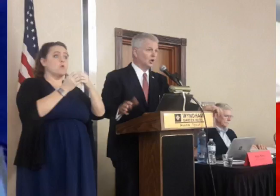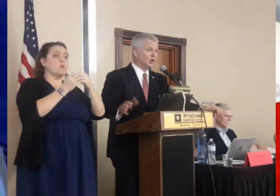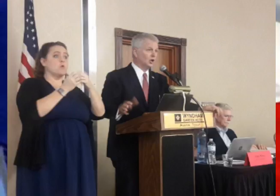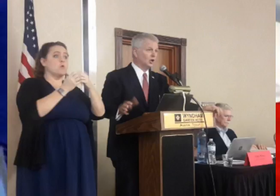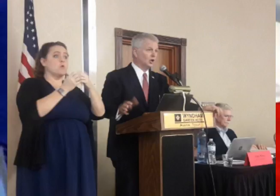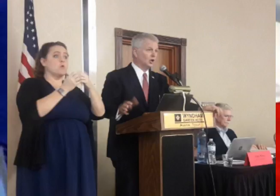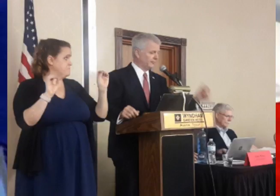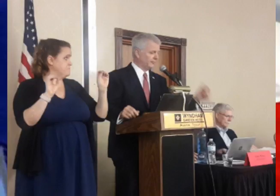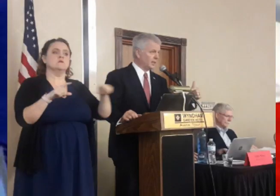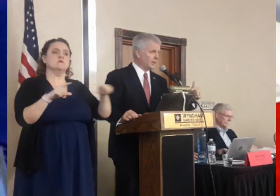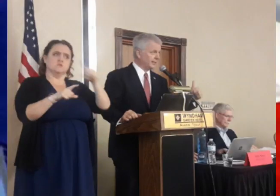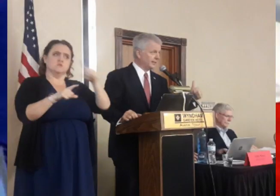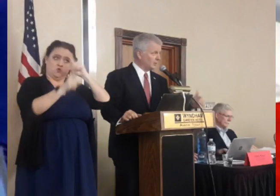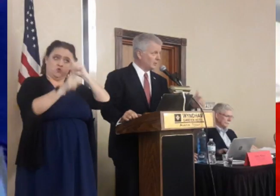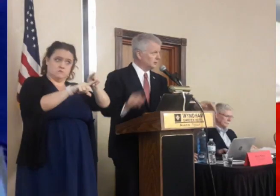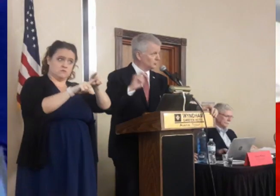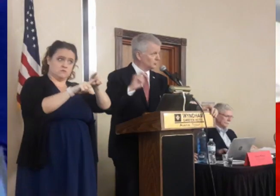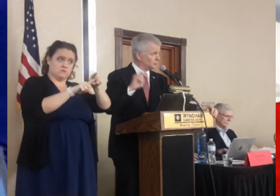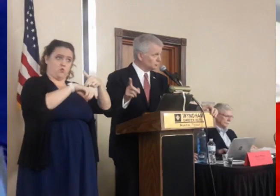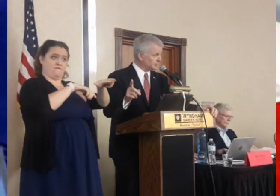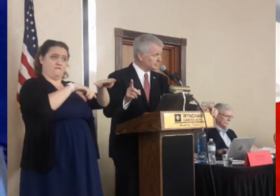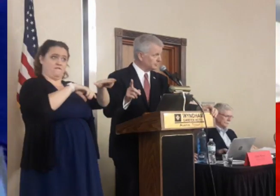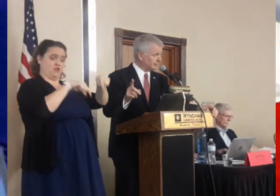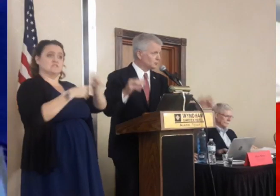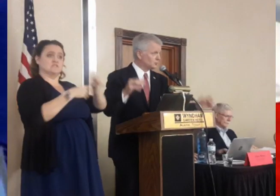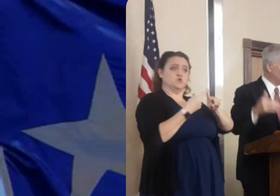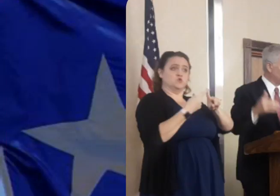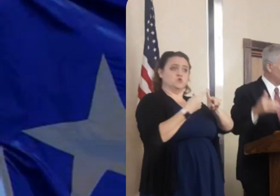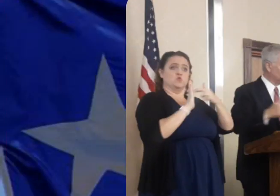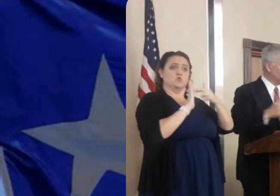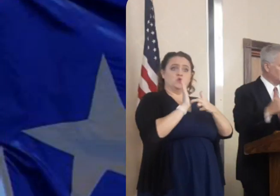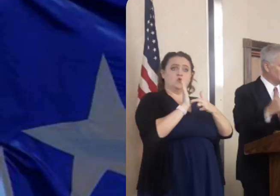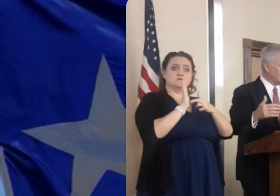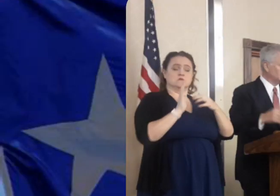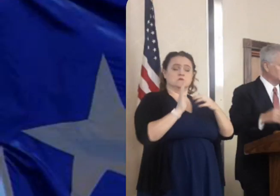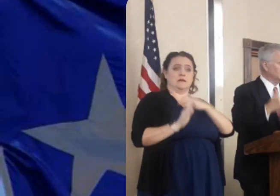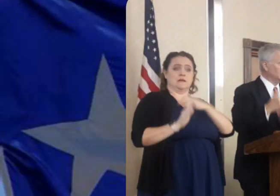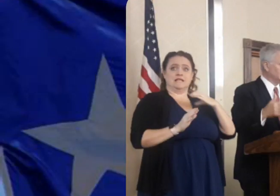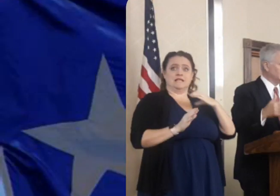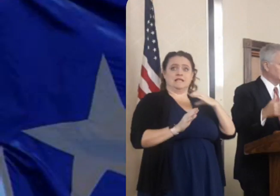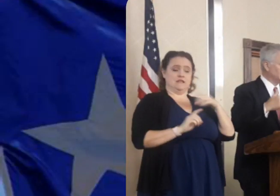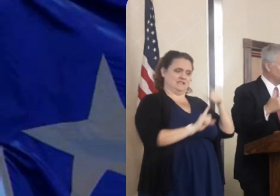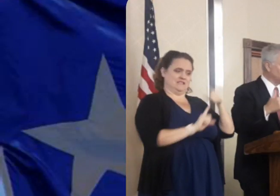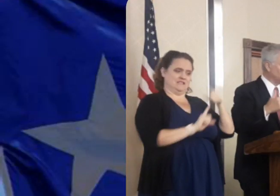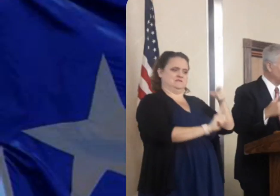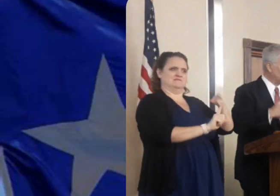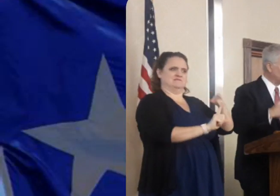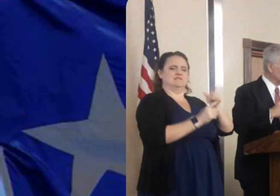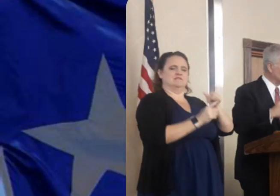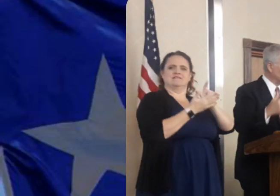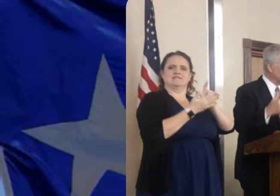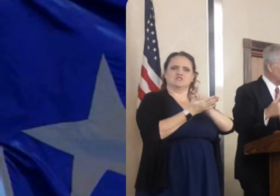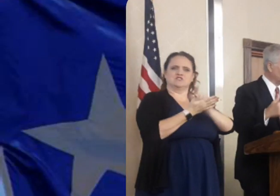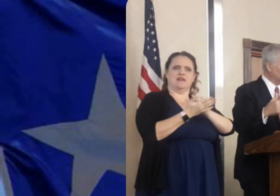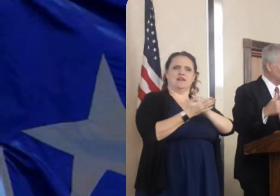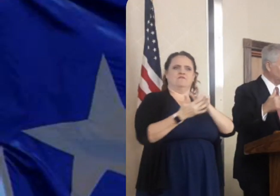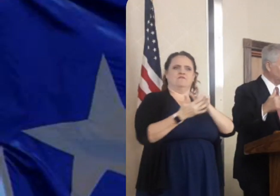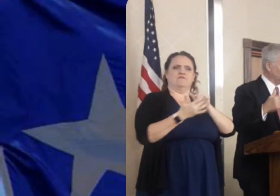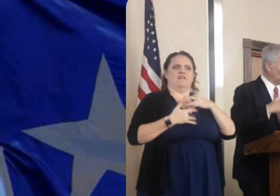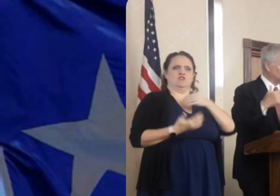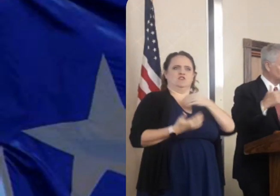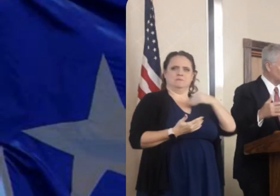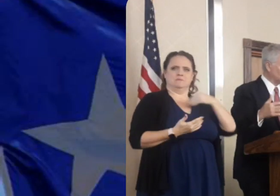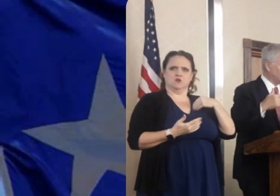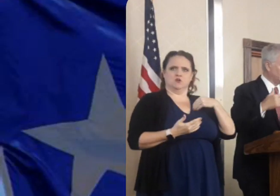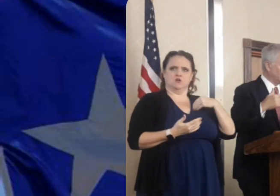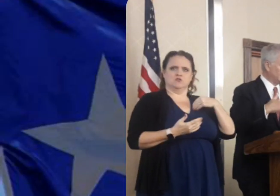referring this one as well to the Rules Committee, this one being the one around Legislative Affairs members being employees or